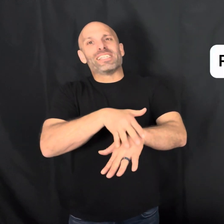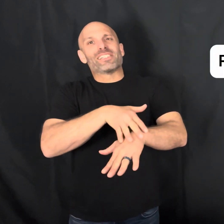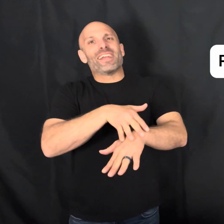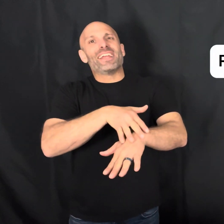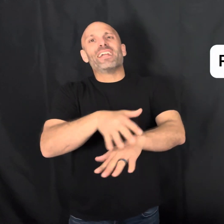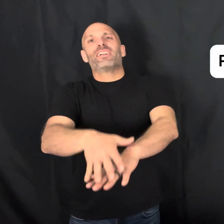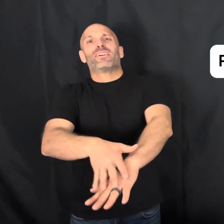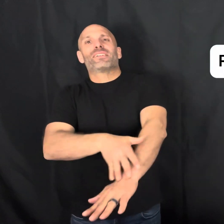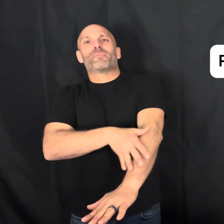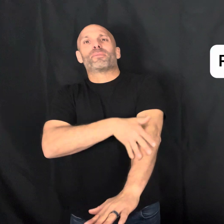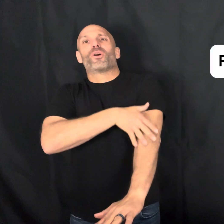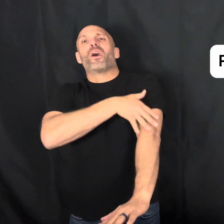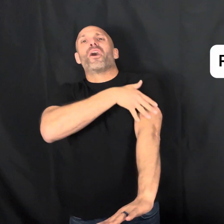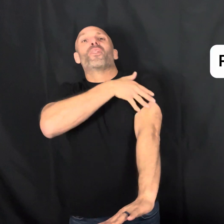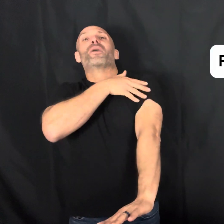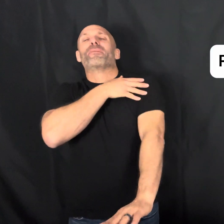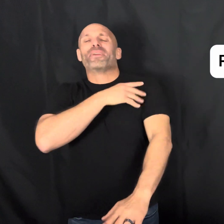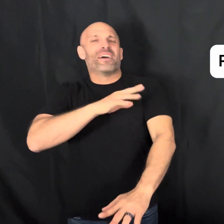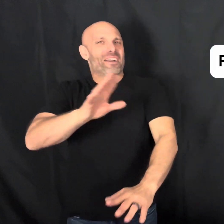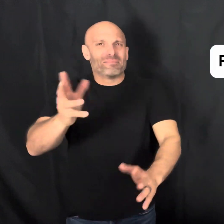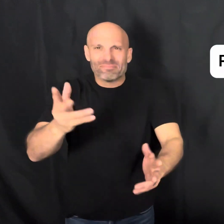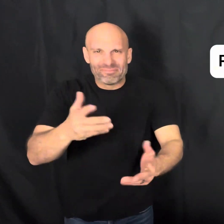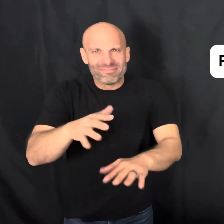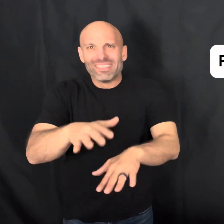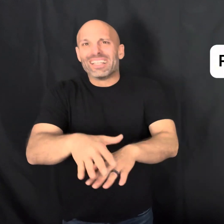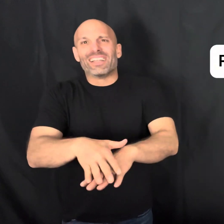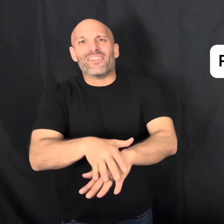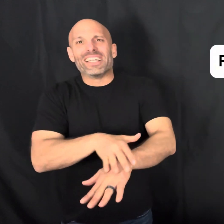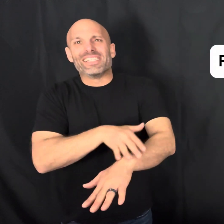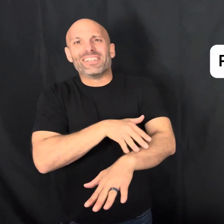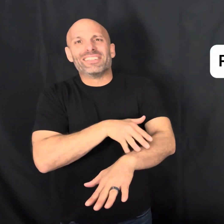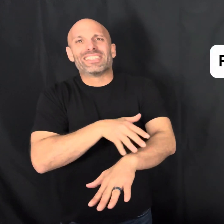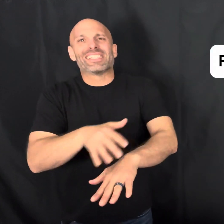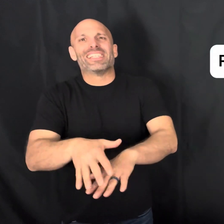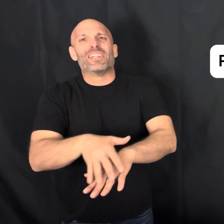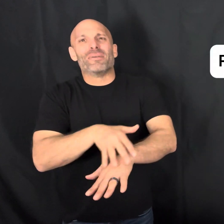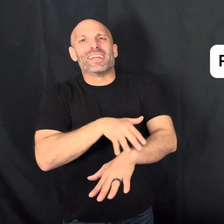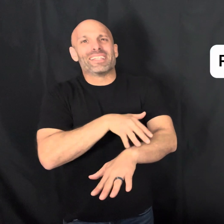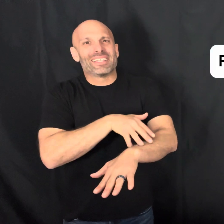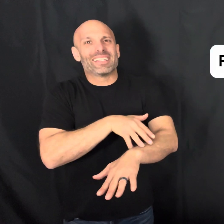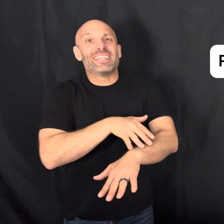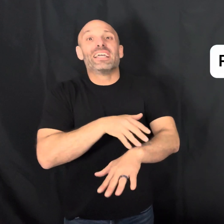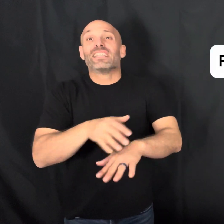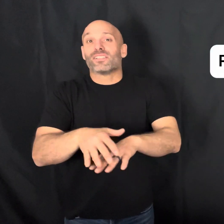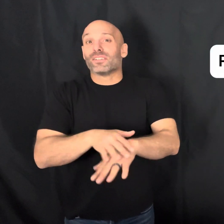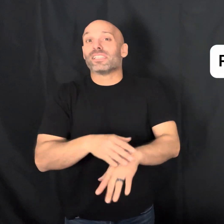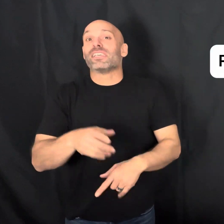right here. Some people go all the way up the arm. You don't need to, just a little bit. So this is